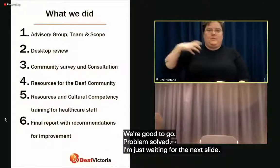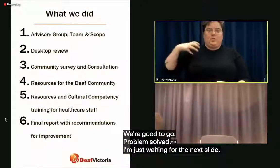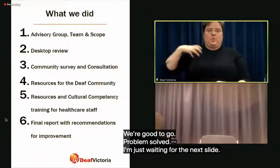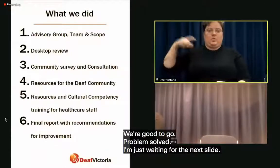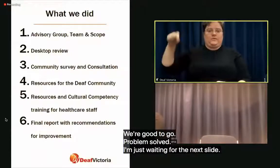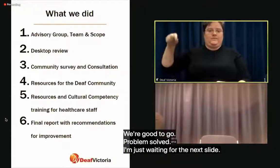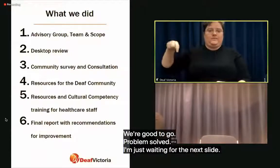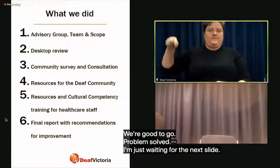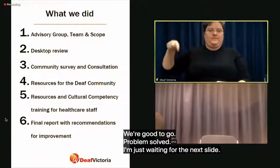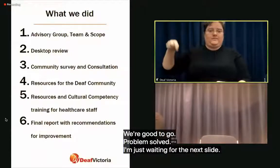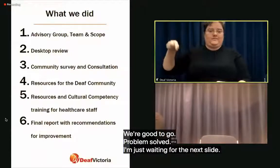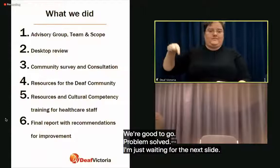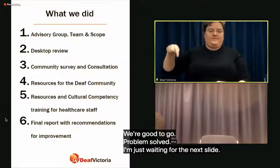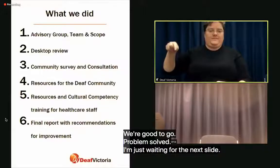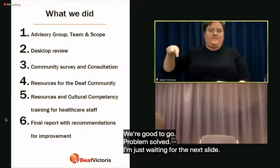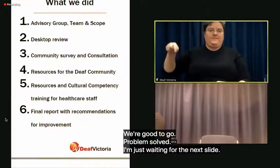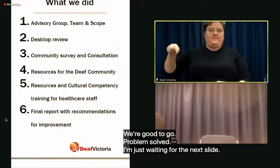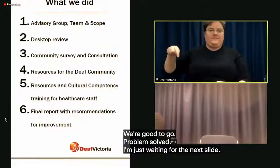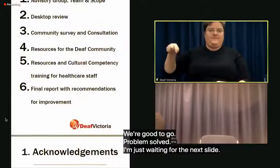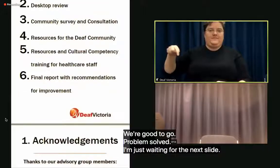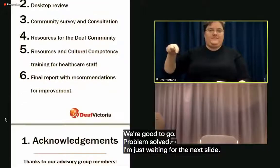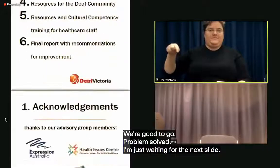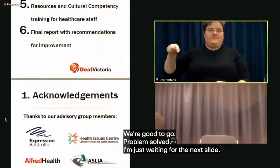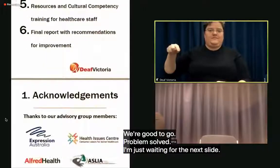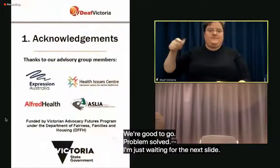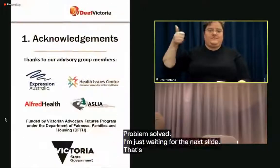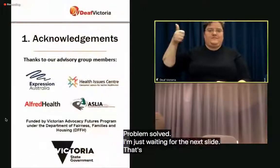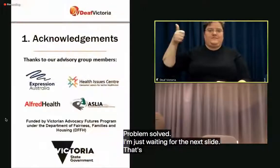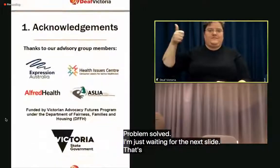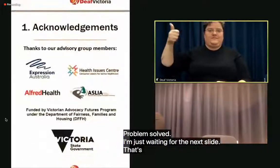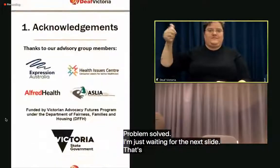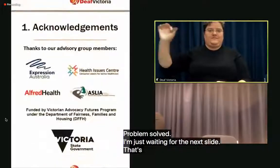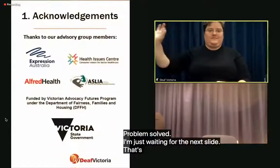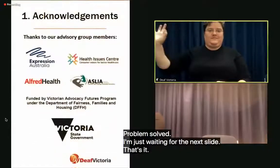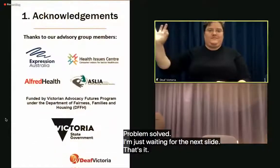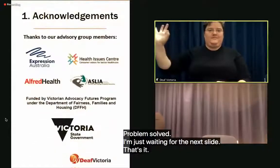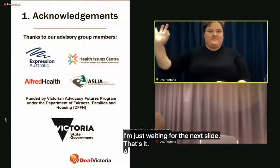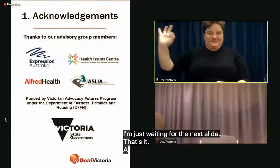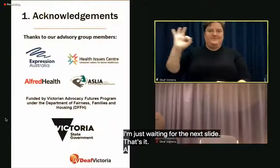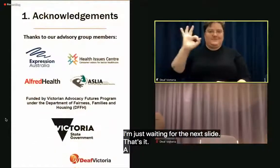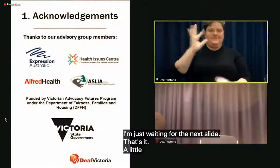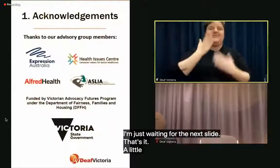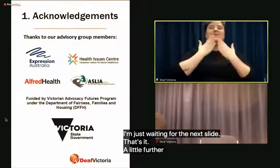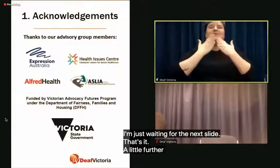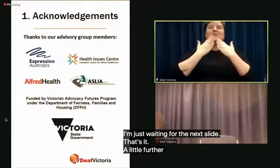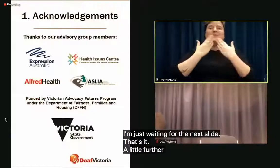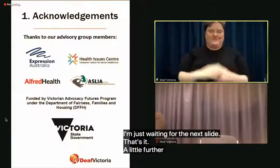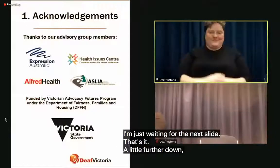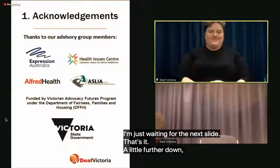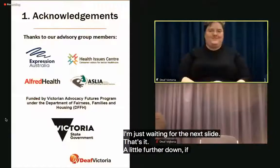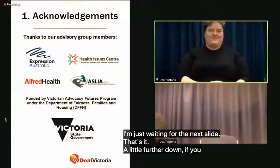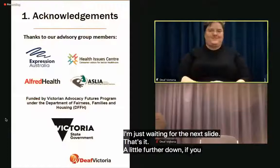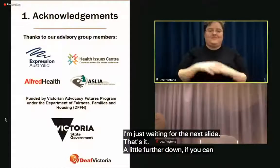That's it. A little further down. You should scroll down a little further. Thank you. That's it. So thank you very much for